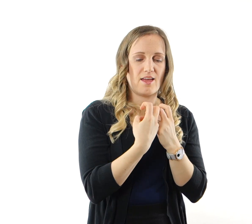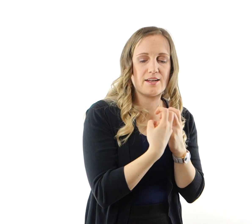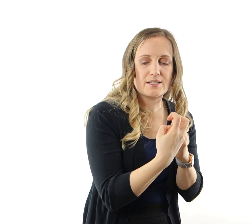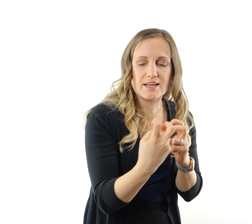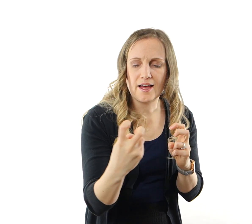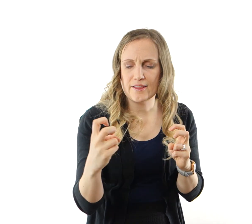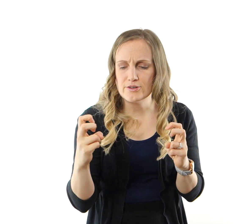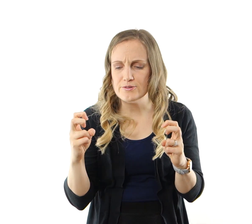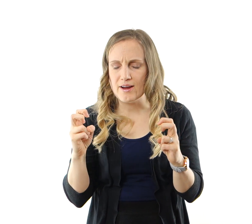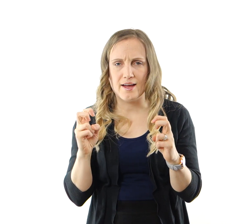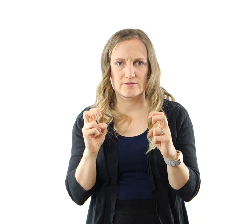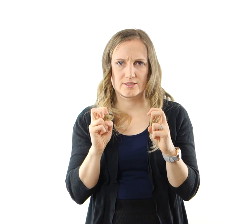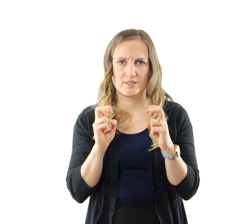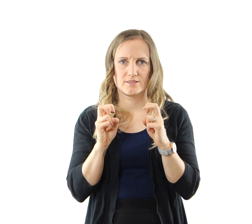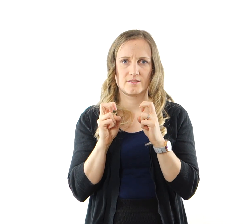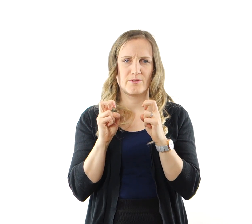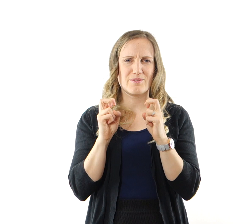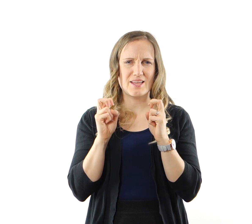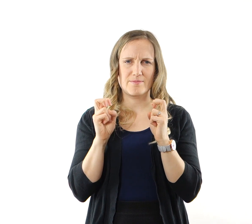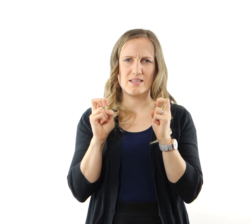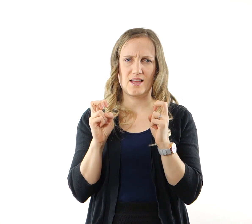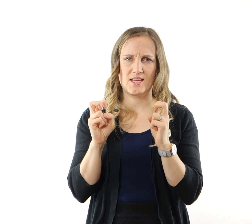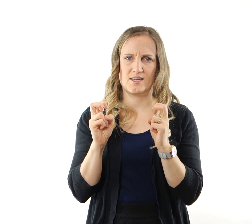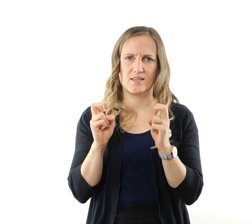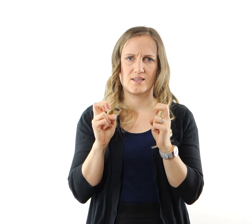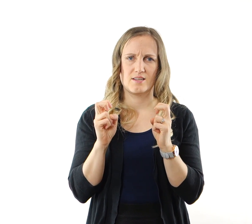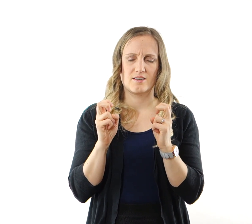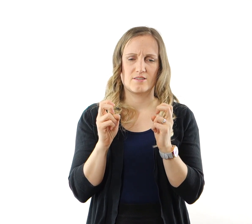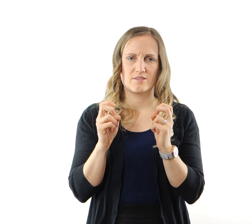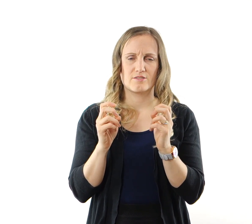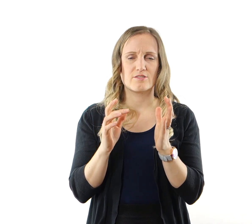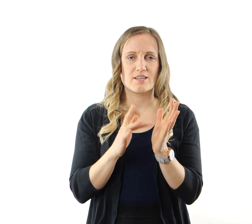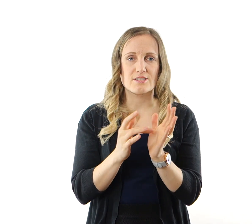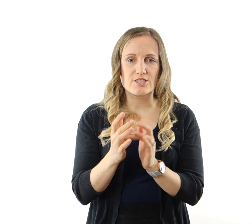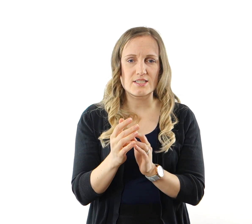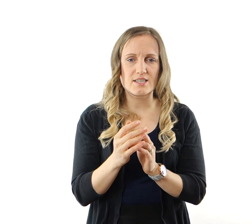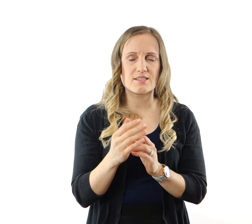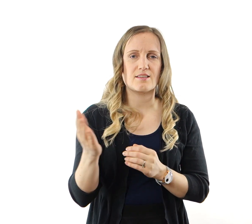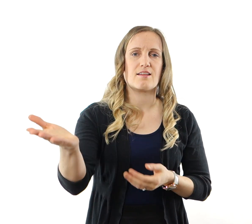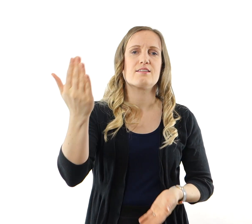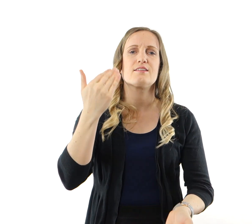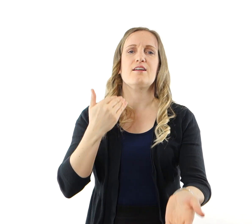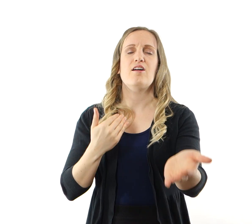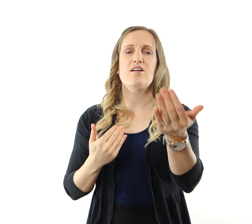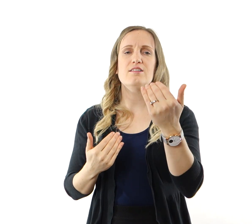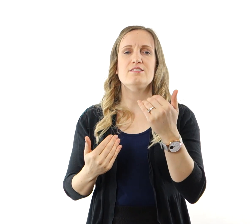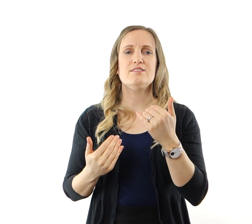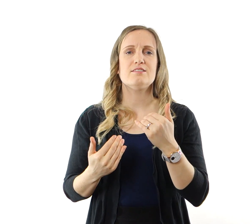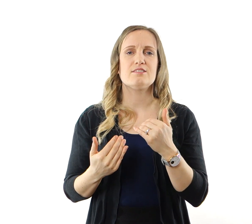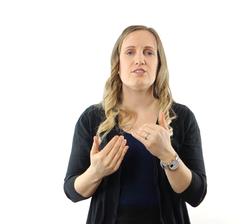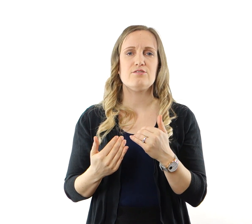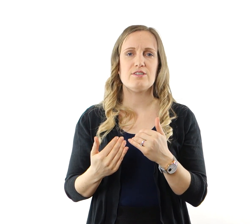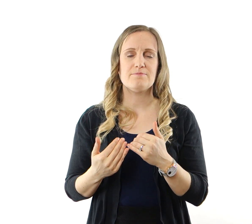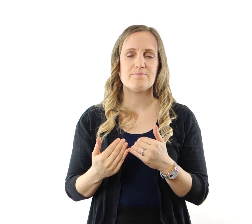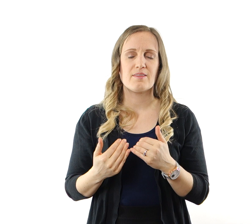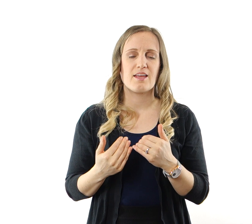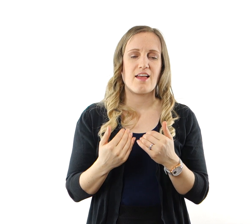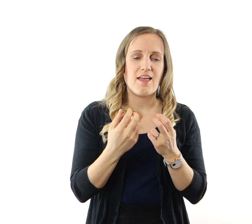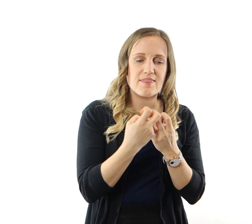it gather around. What would that be like? So you sign Jesus, and he calls the children, and then